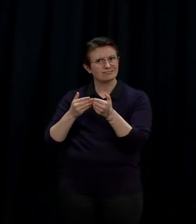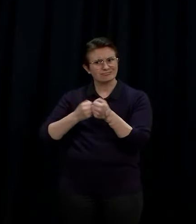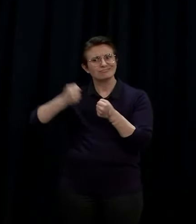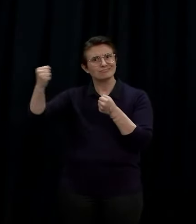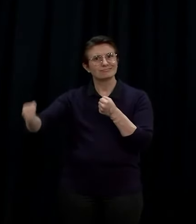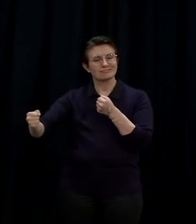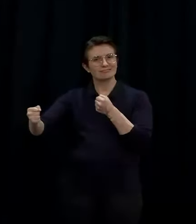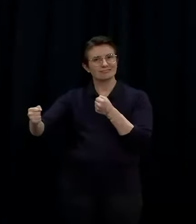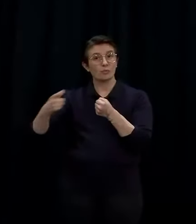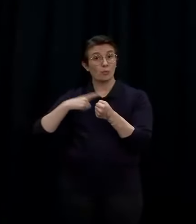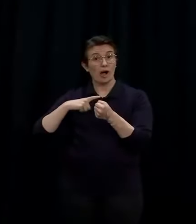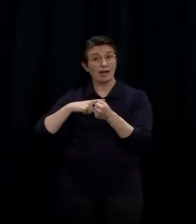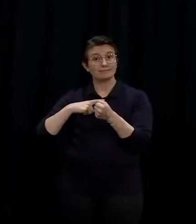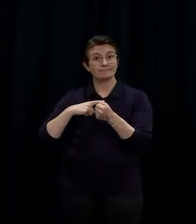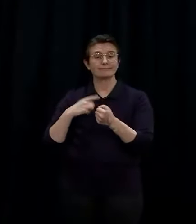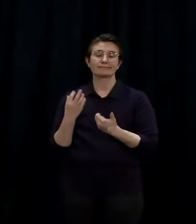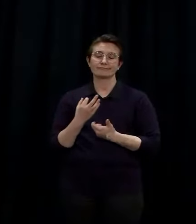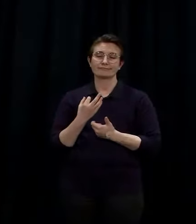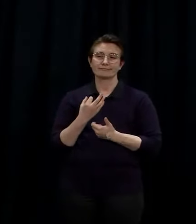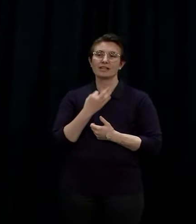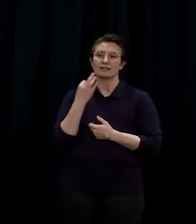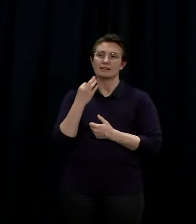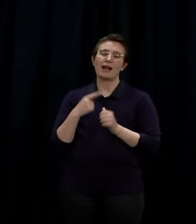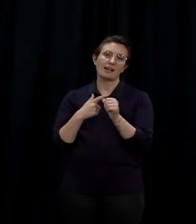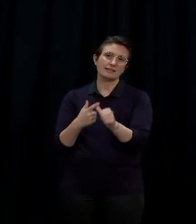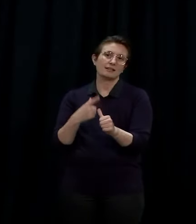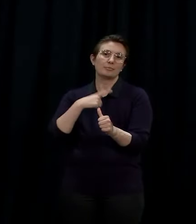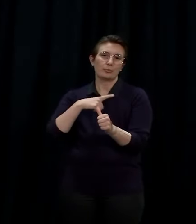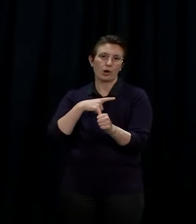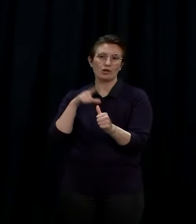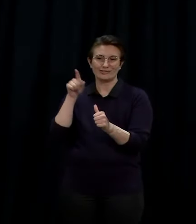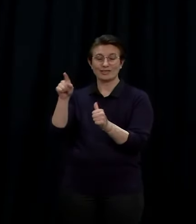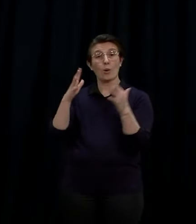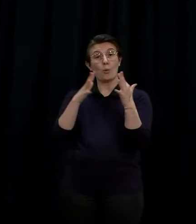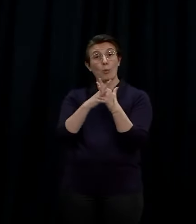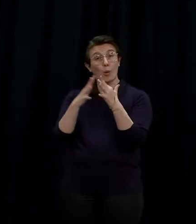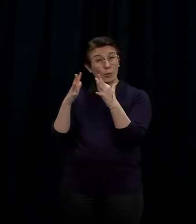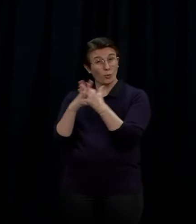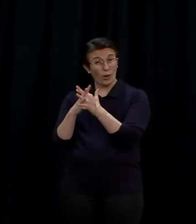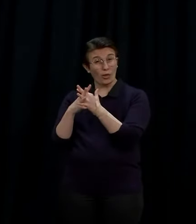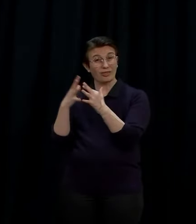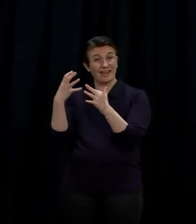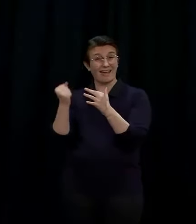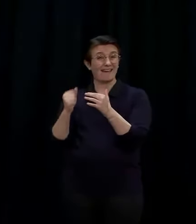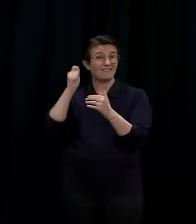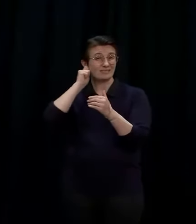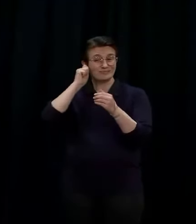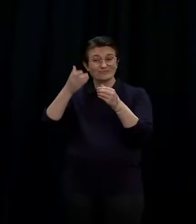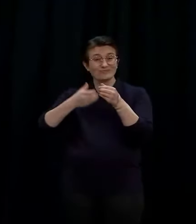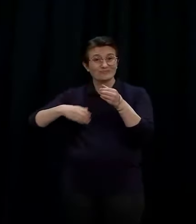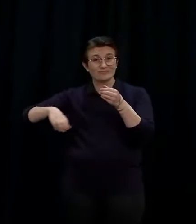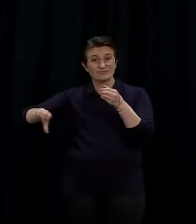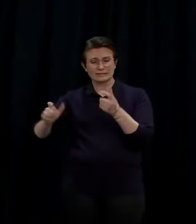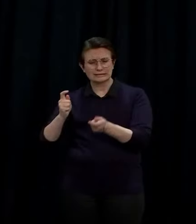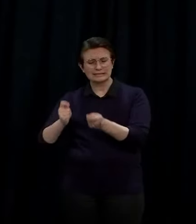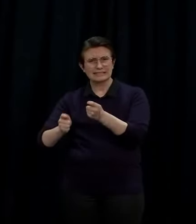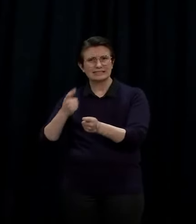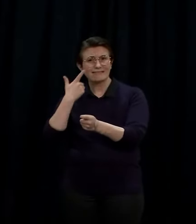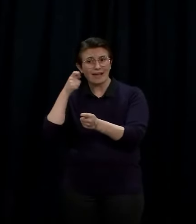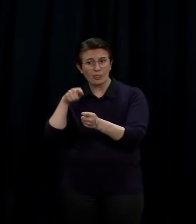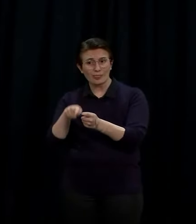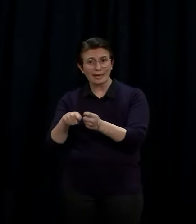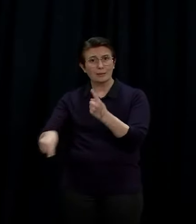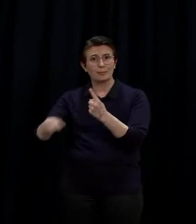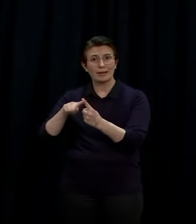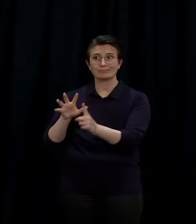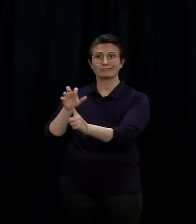better assess the risk there. Although Warkworth has been included in the Auckland boundary in the past, we're concerned about the potential